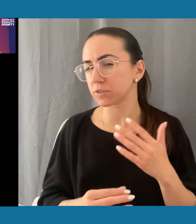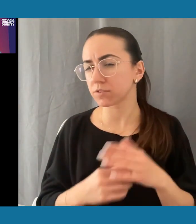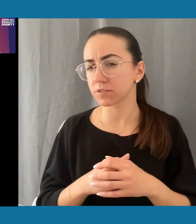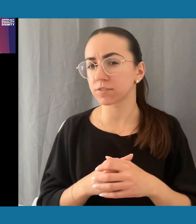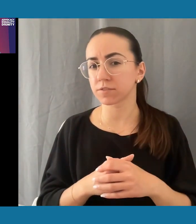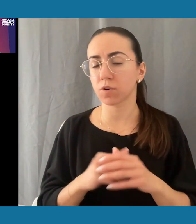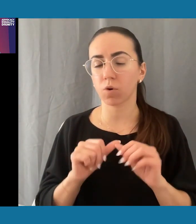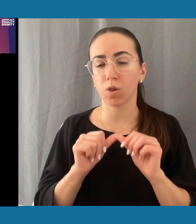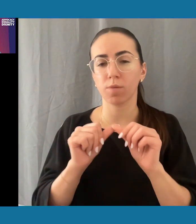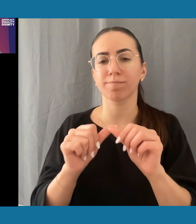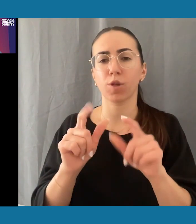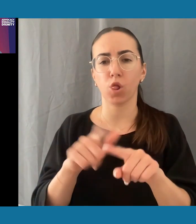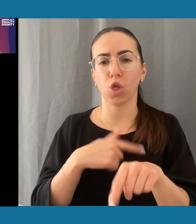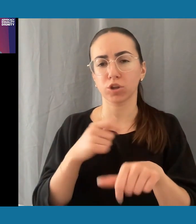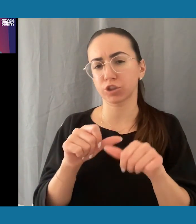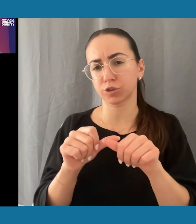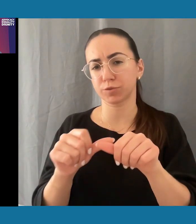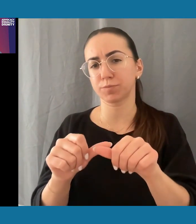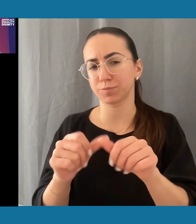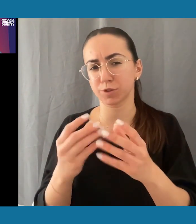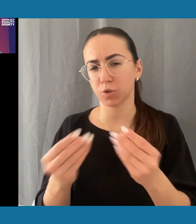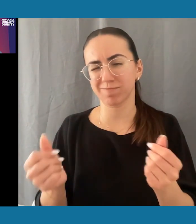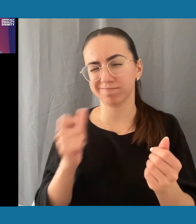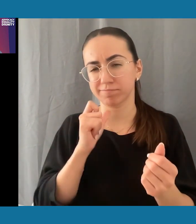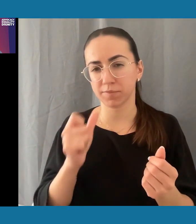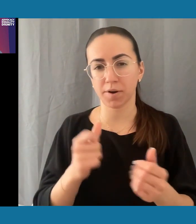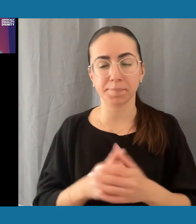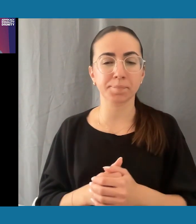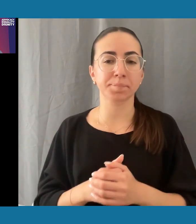solution. Next slide, please.